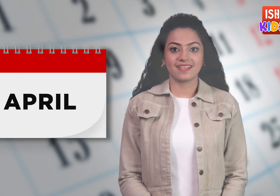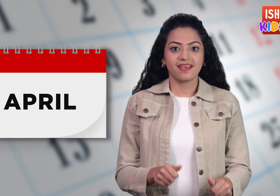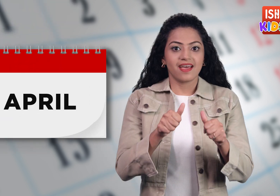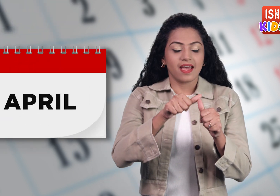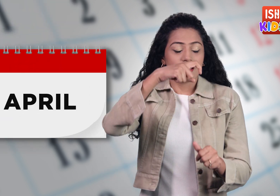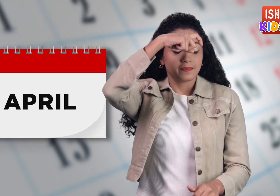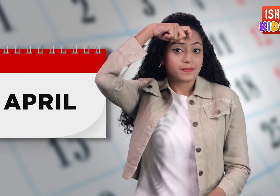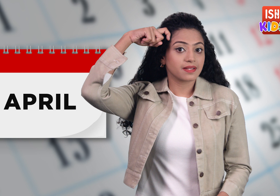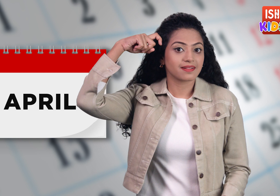April,